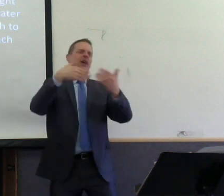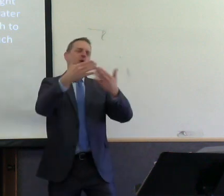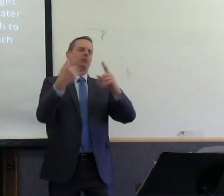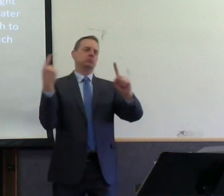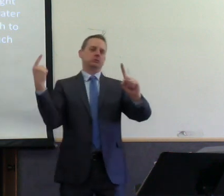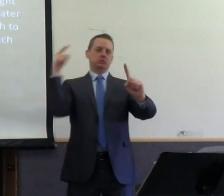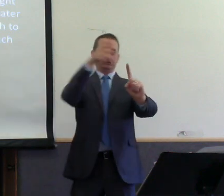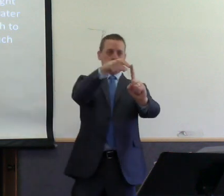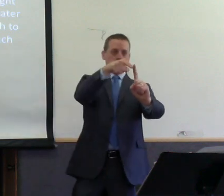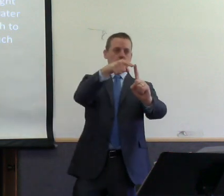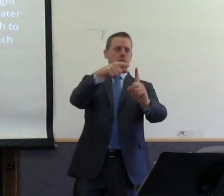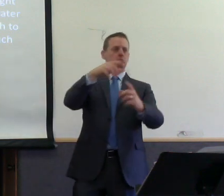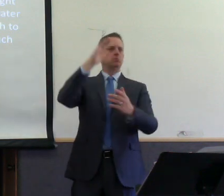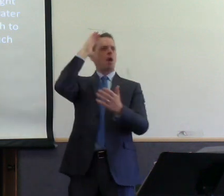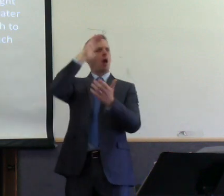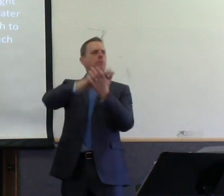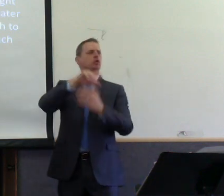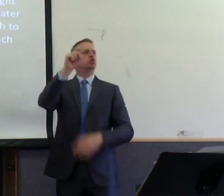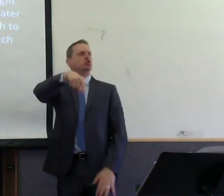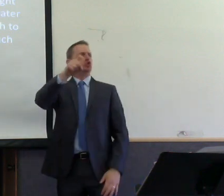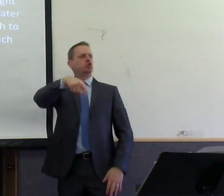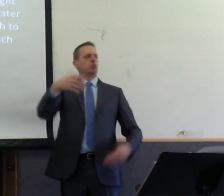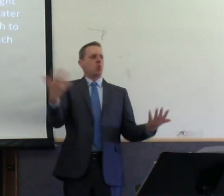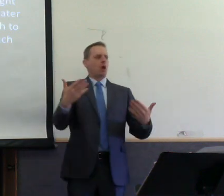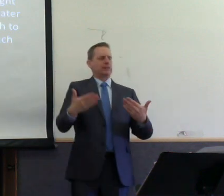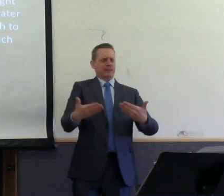time. But anyway, to the point here, my